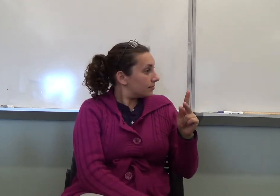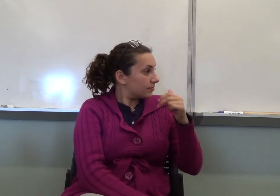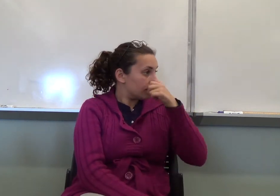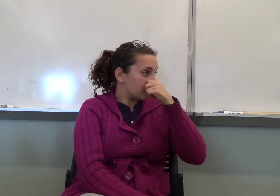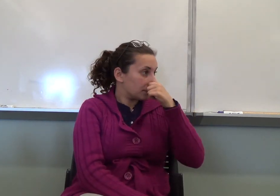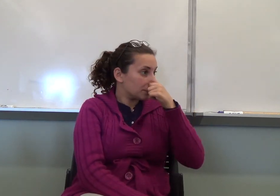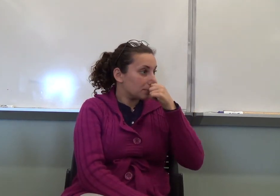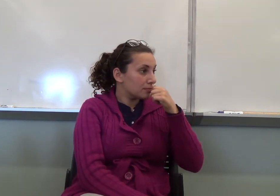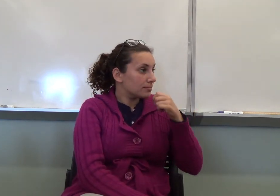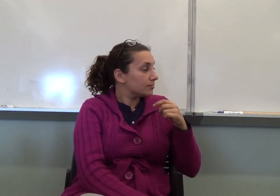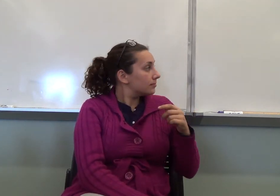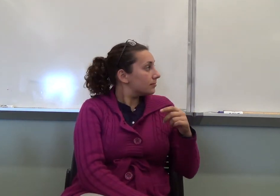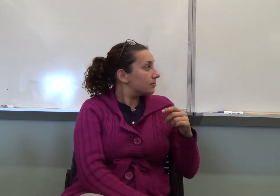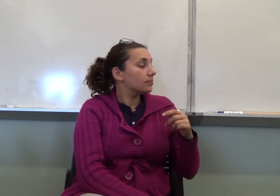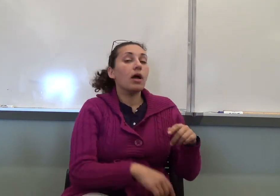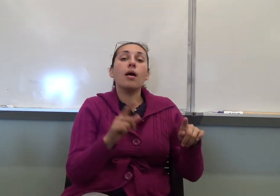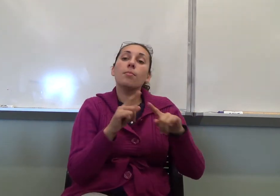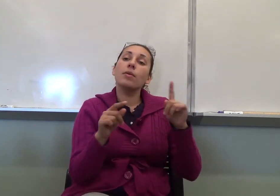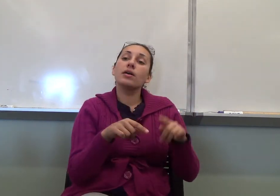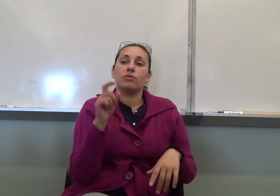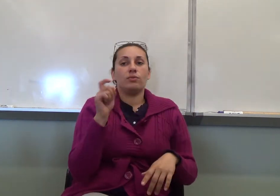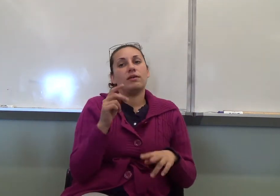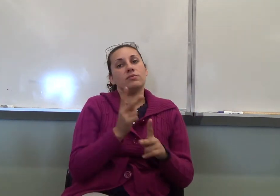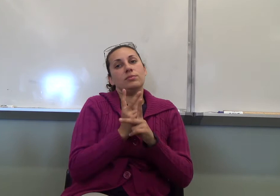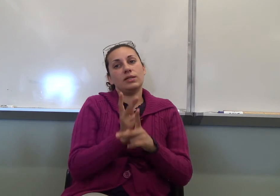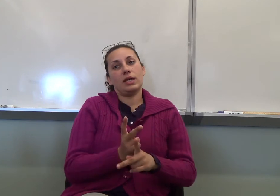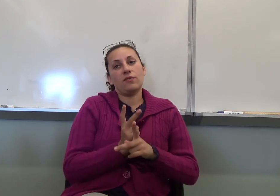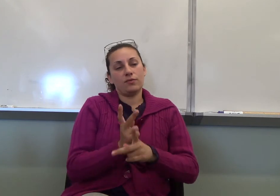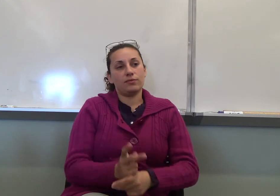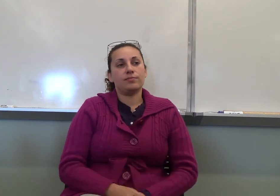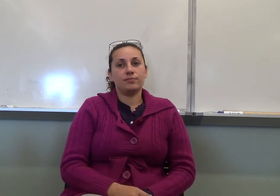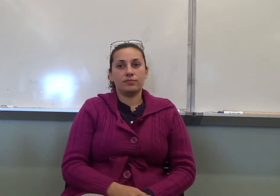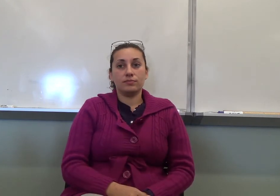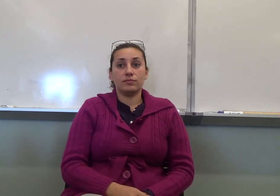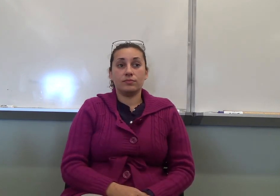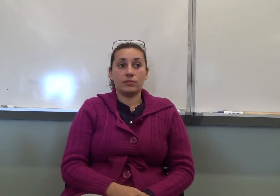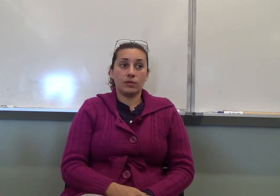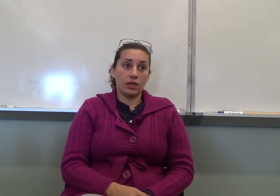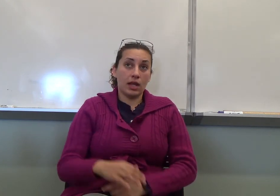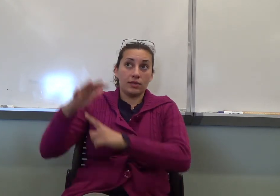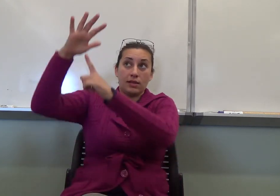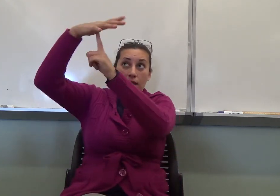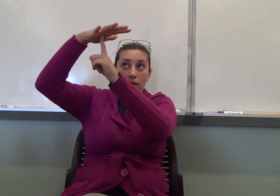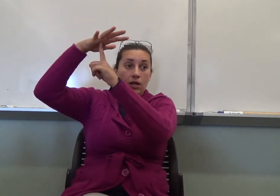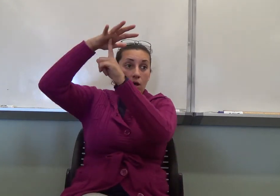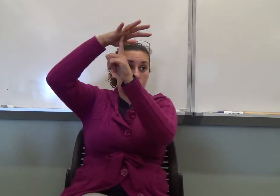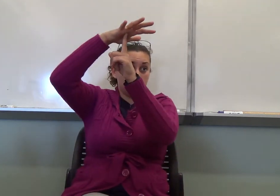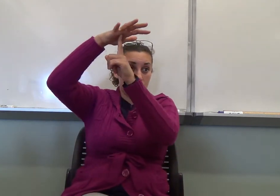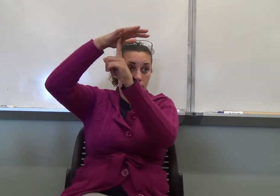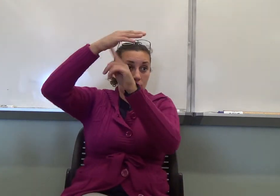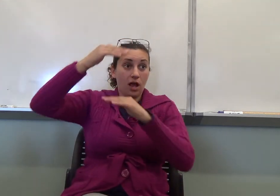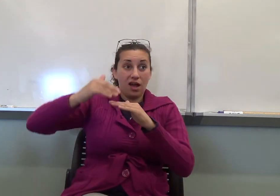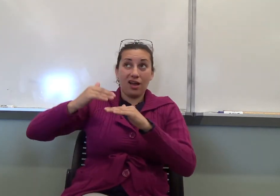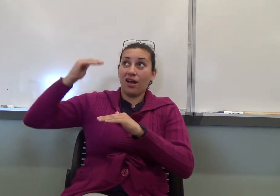but we have to be careful how we do it. The height of the helicopter is a plus 200, 200 feet above sea